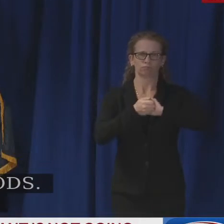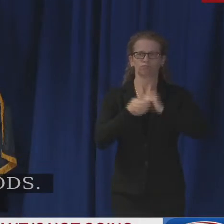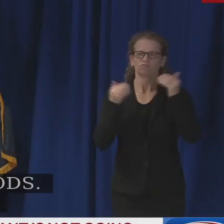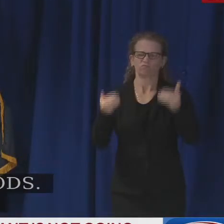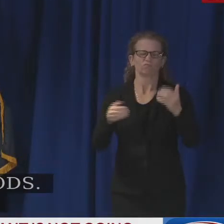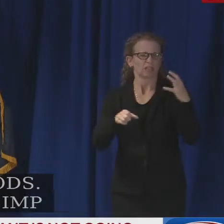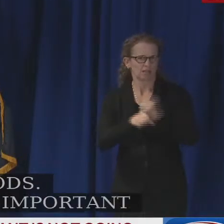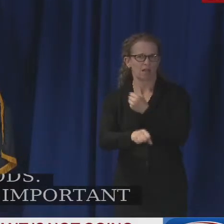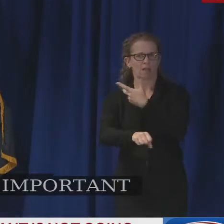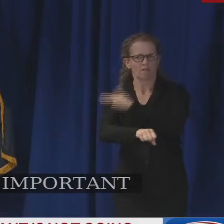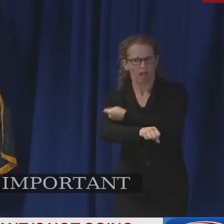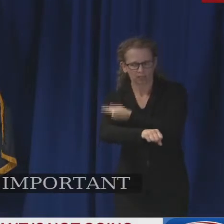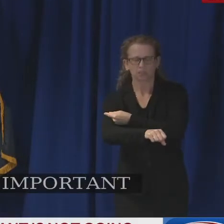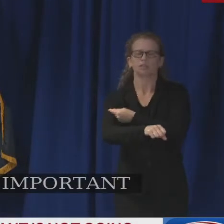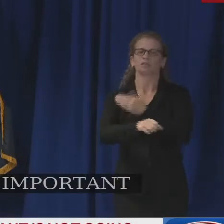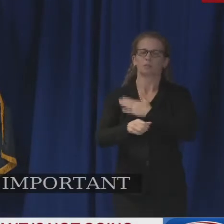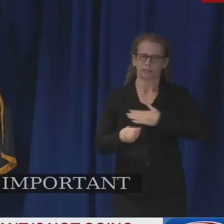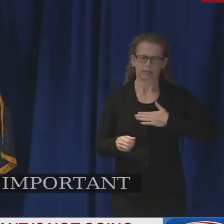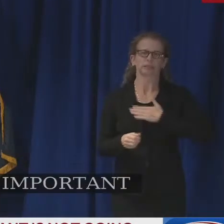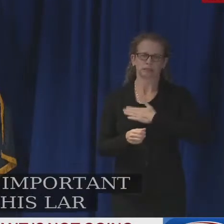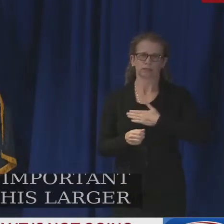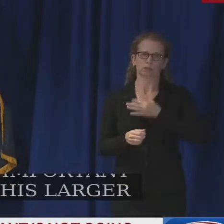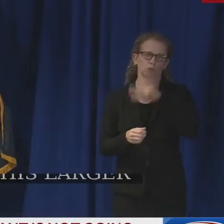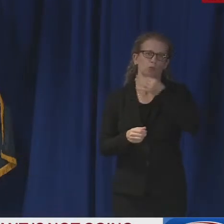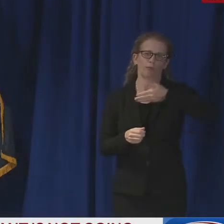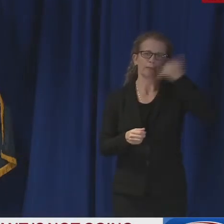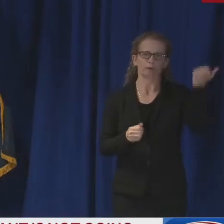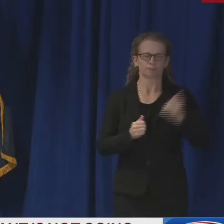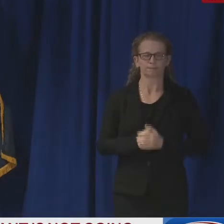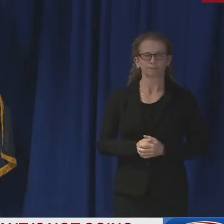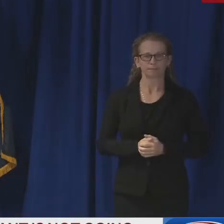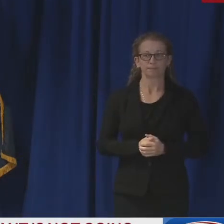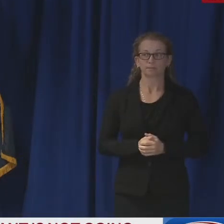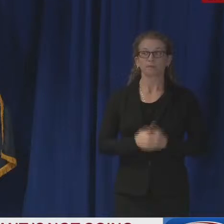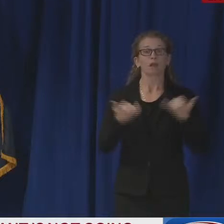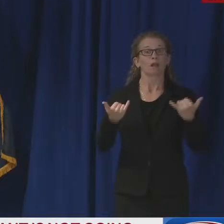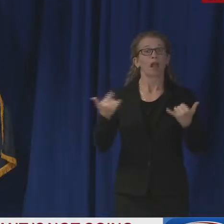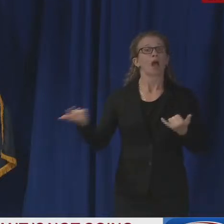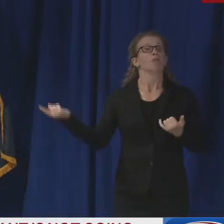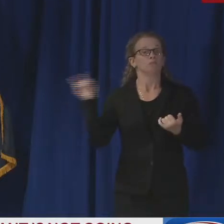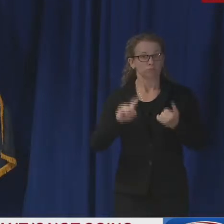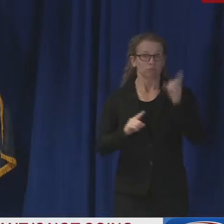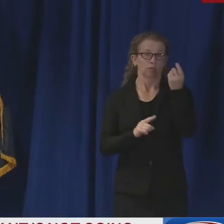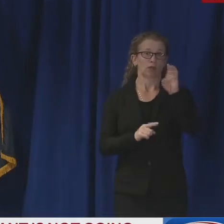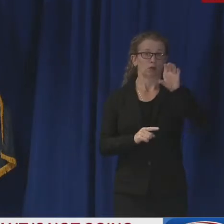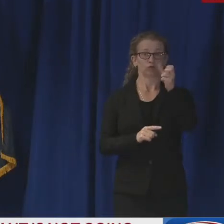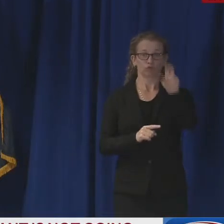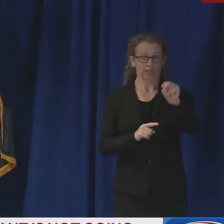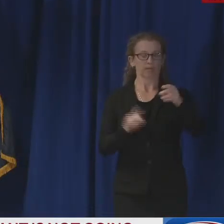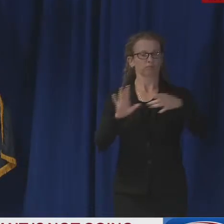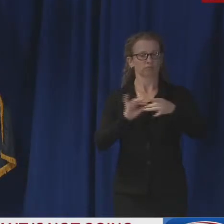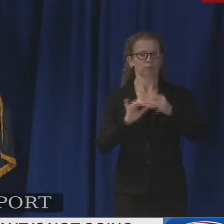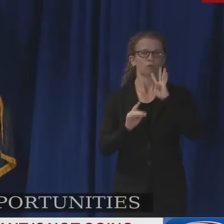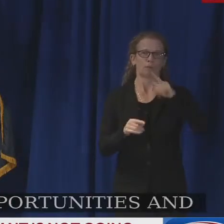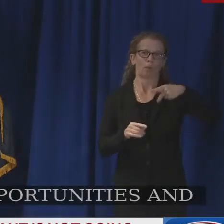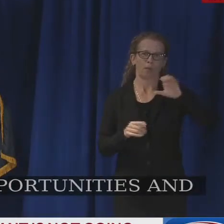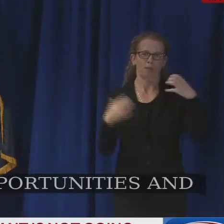we just want folks to take advantage. Sooner the better, right? With that, I will bring up Dr. Chan to give us a public health